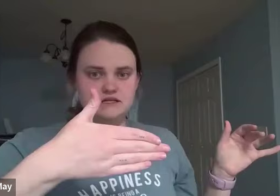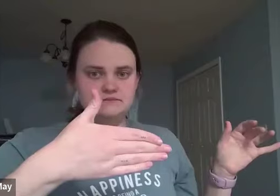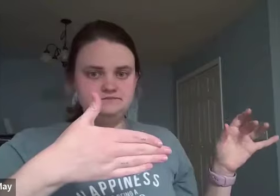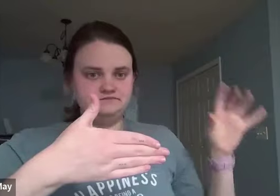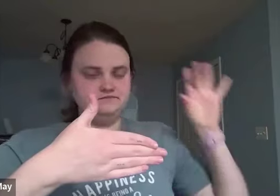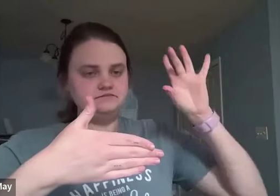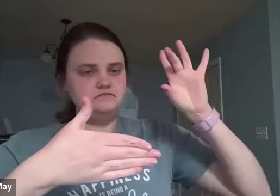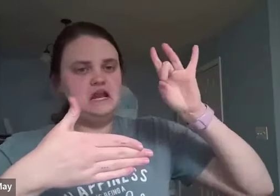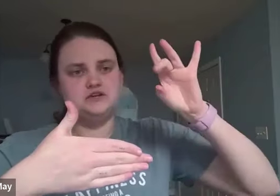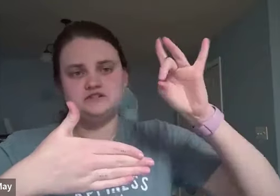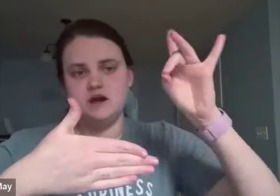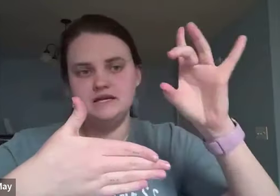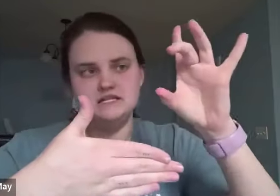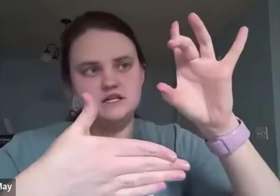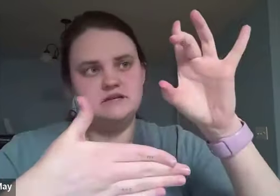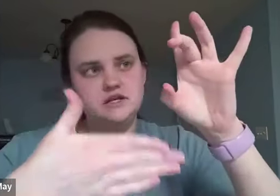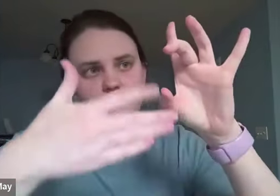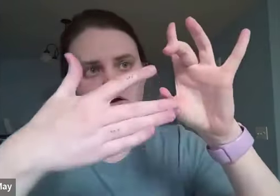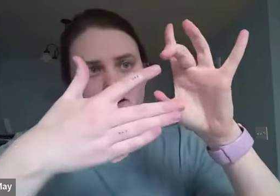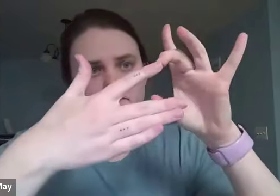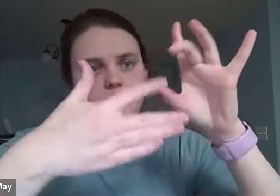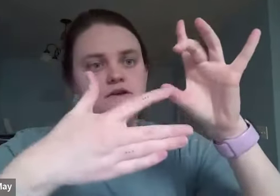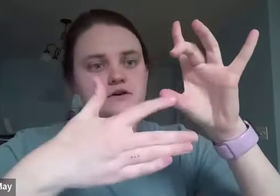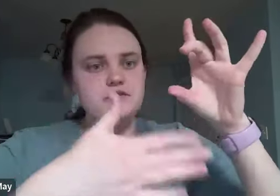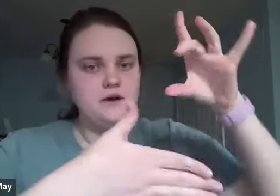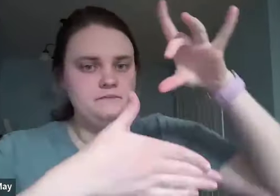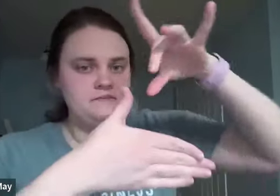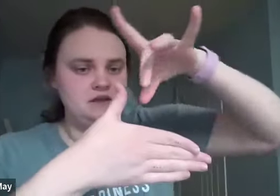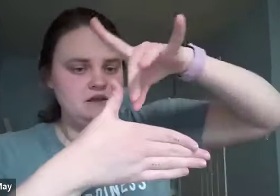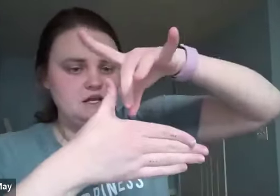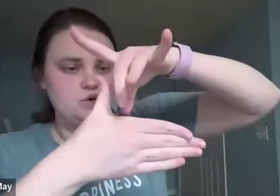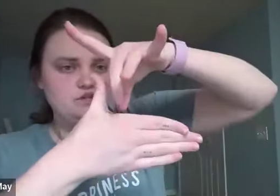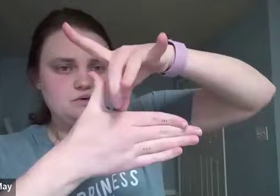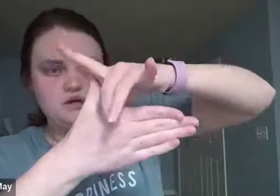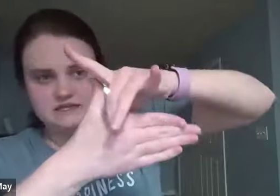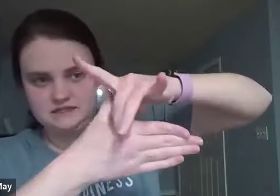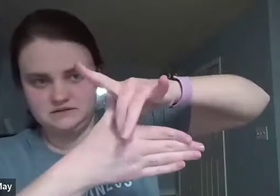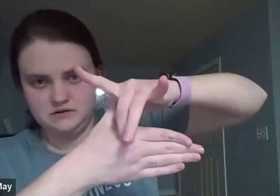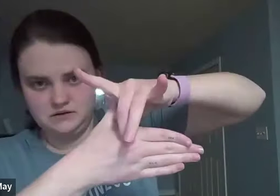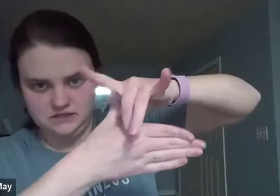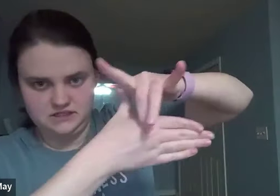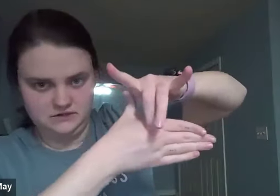sideways. Your dominant is going to be your middle finger and your thumb, and you're going to hook it onto your